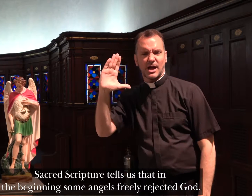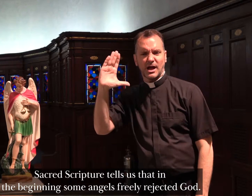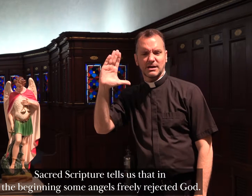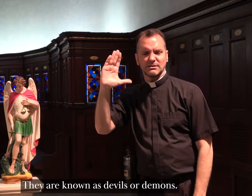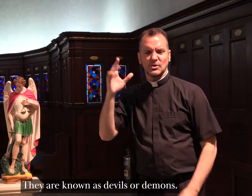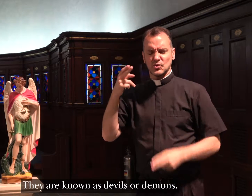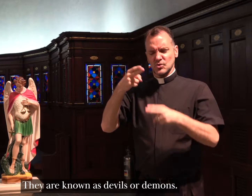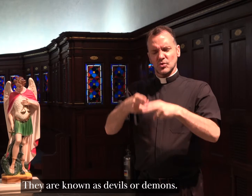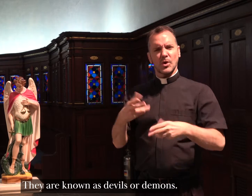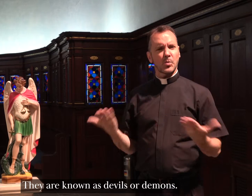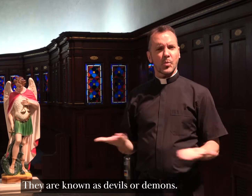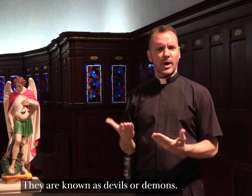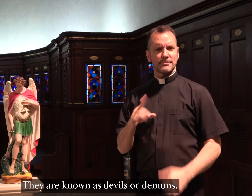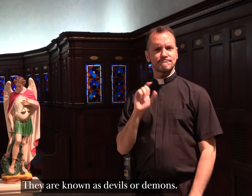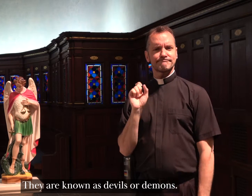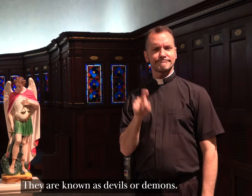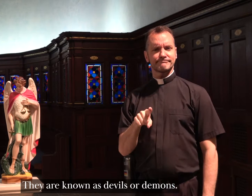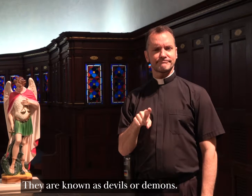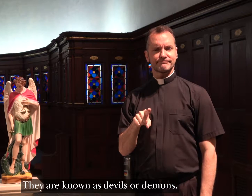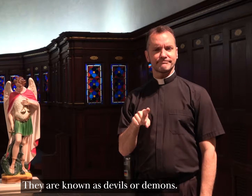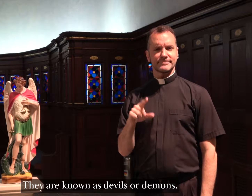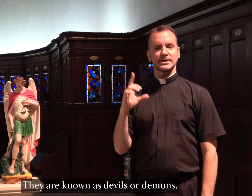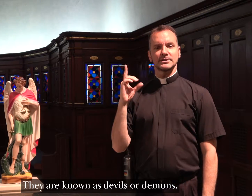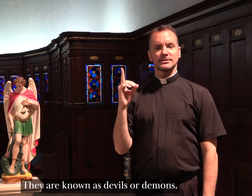They are known as devils or demons.